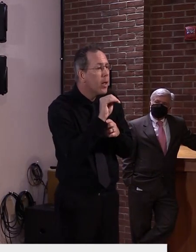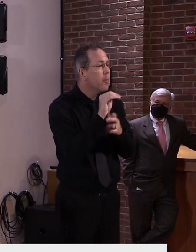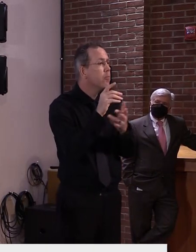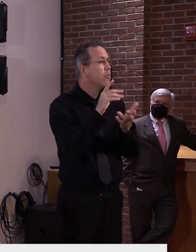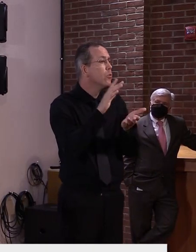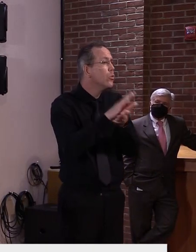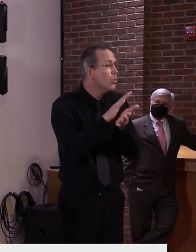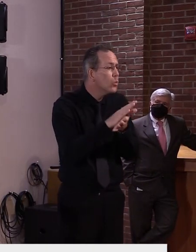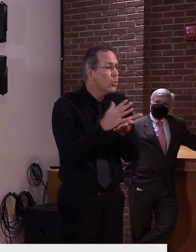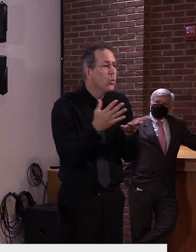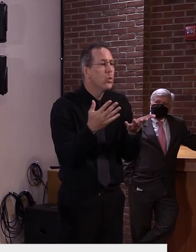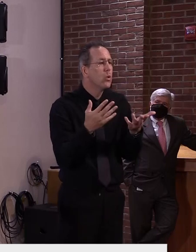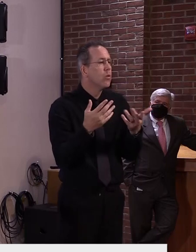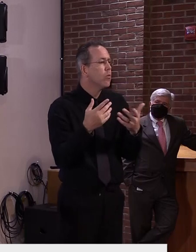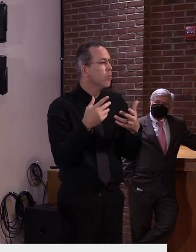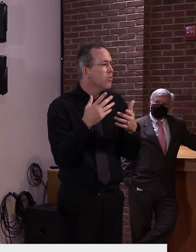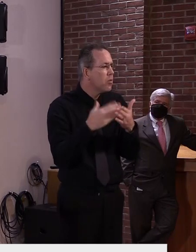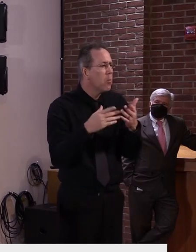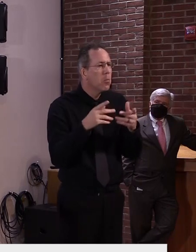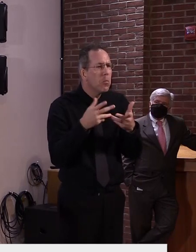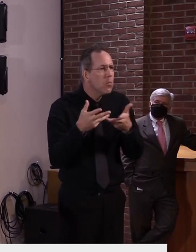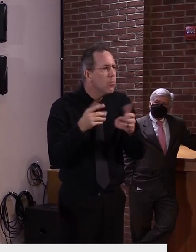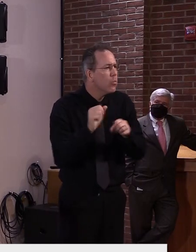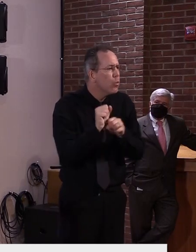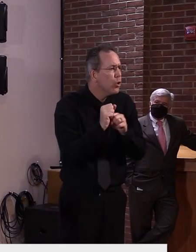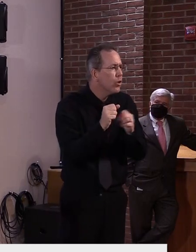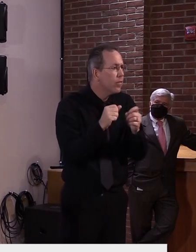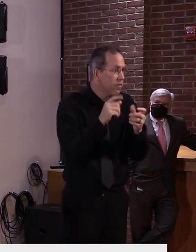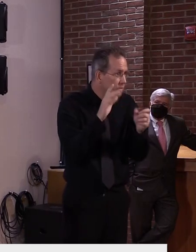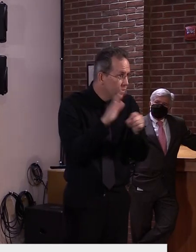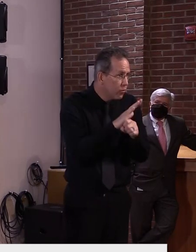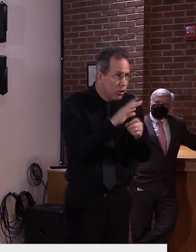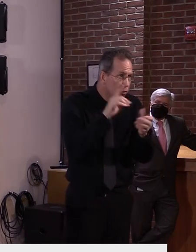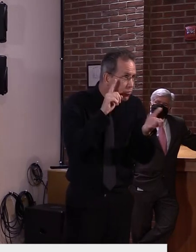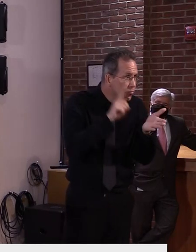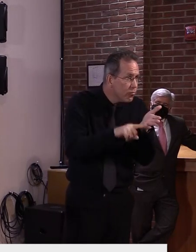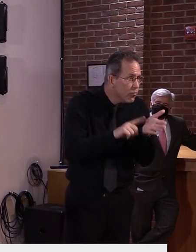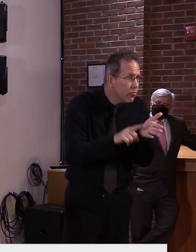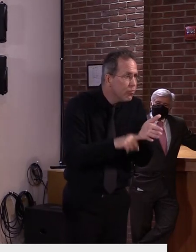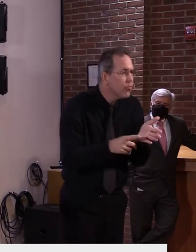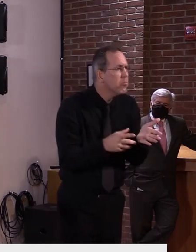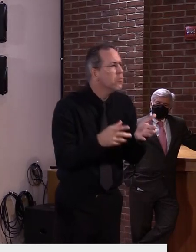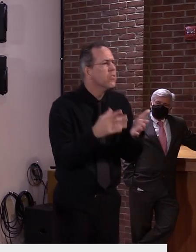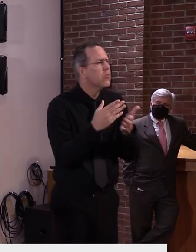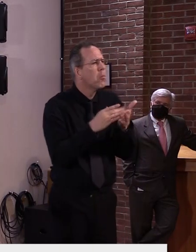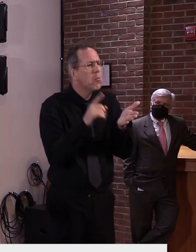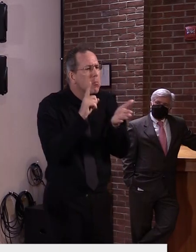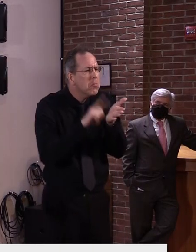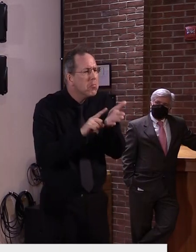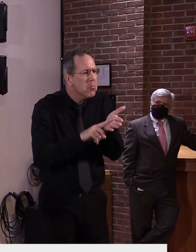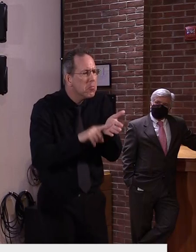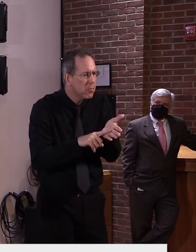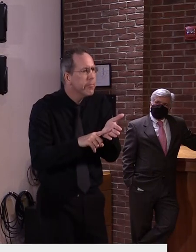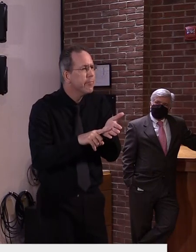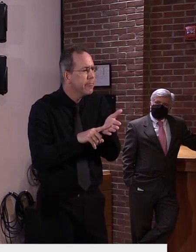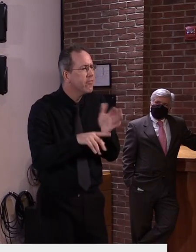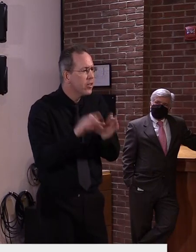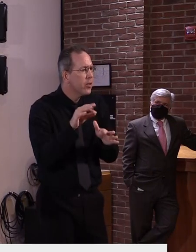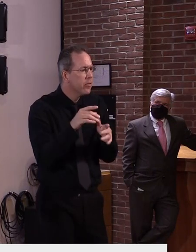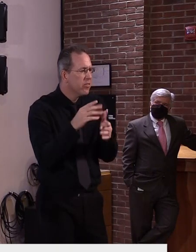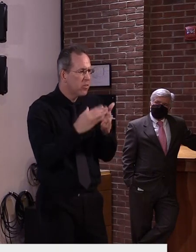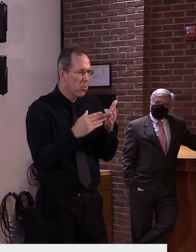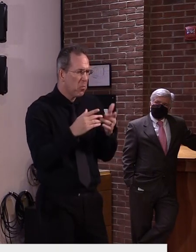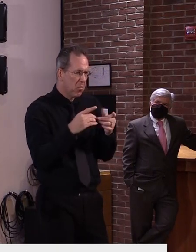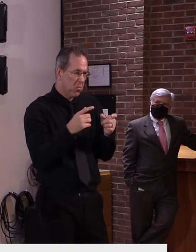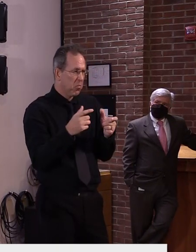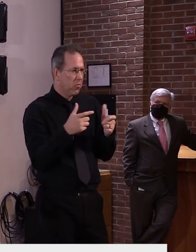engaged in a true seroprevalence study, that's very large population, that would require, frankly, a lot of outside